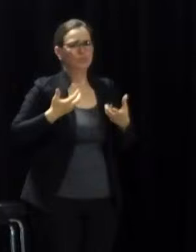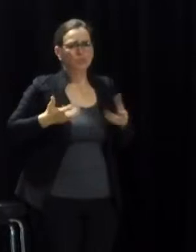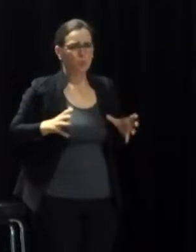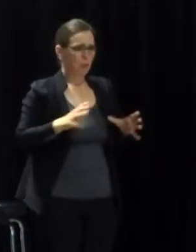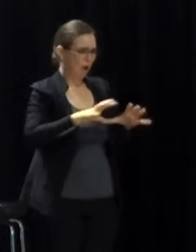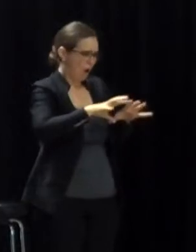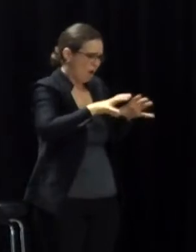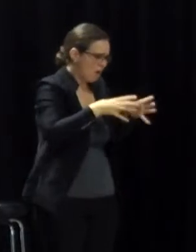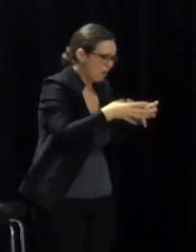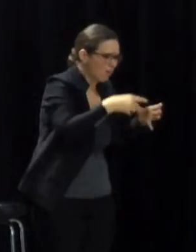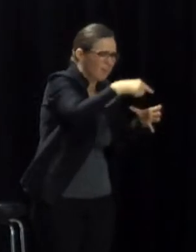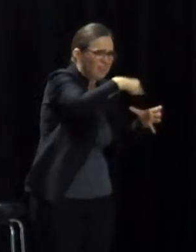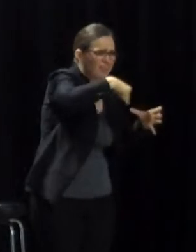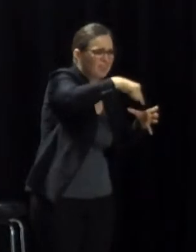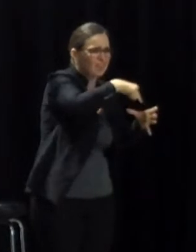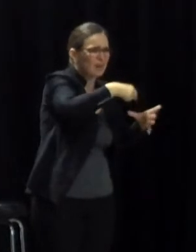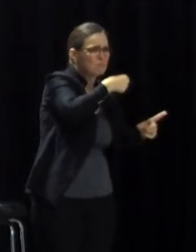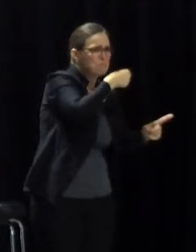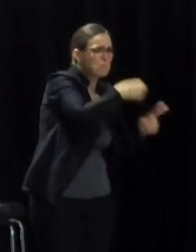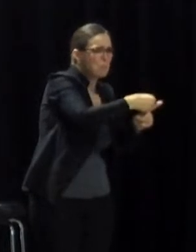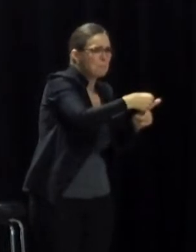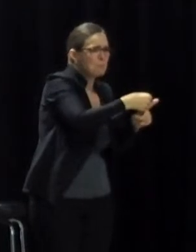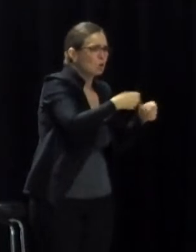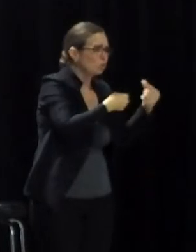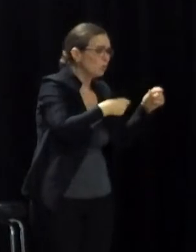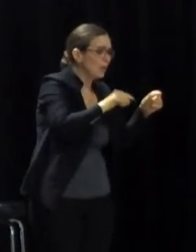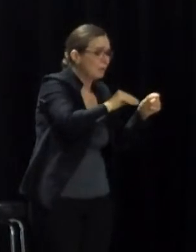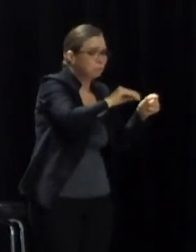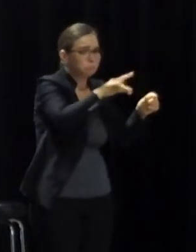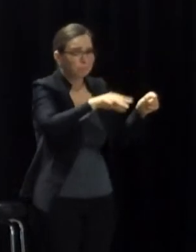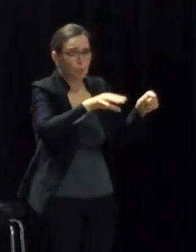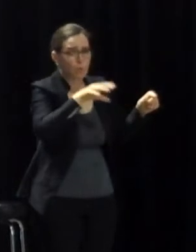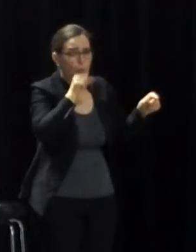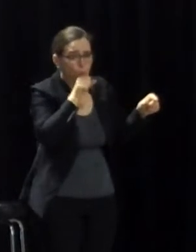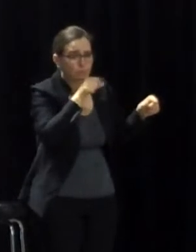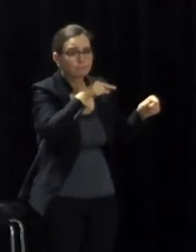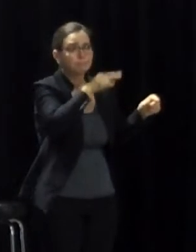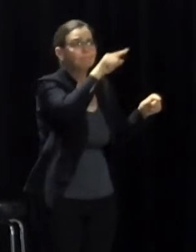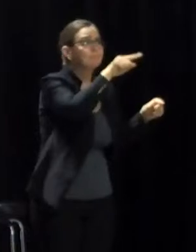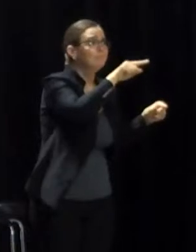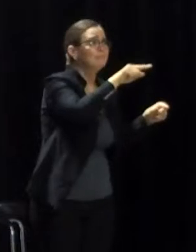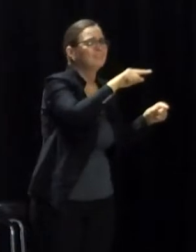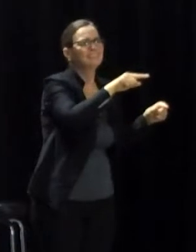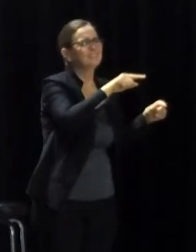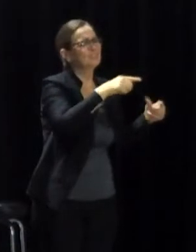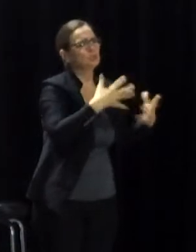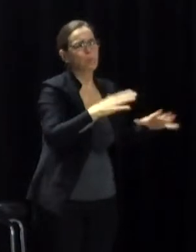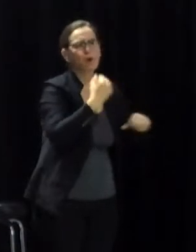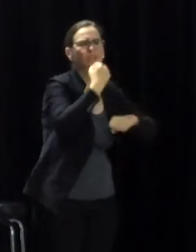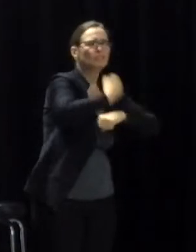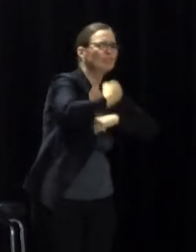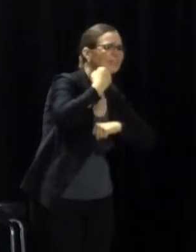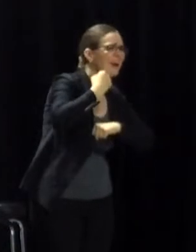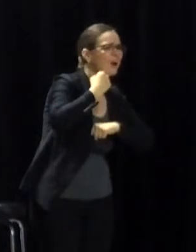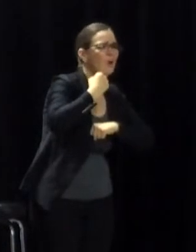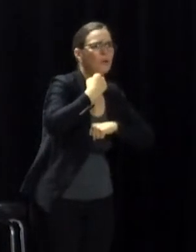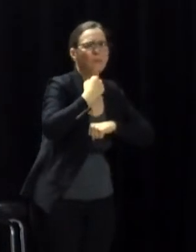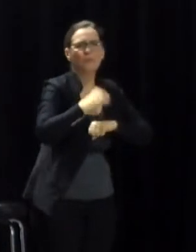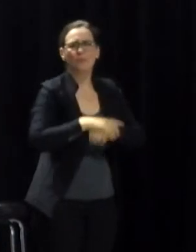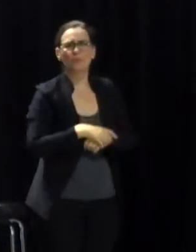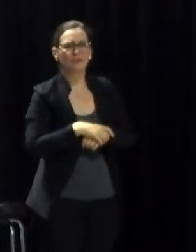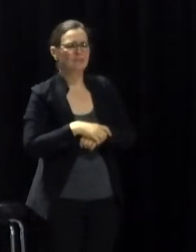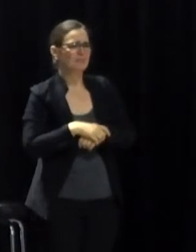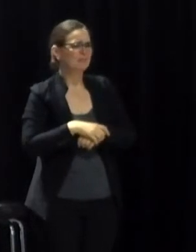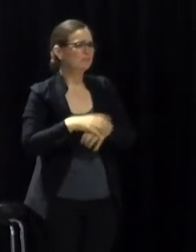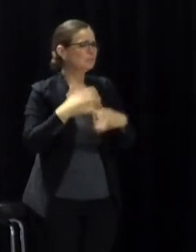of a sudden those businesses do have to go back at capacity. Your kids can't go to in-person learning anymore, and some of